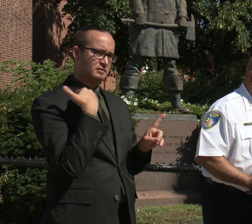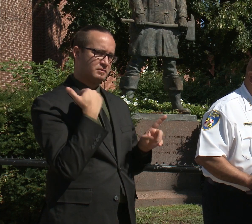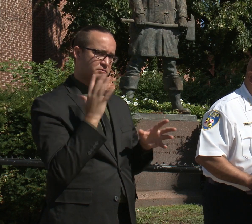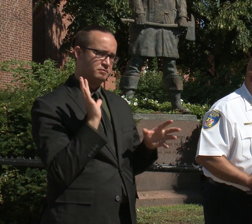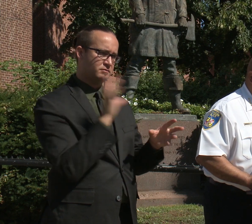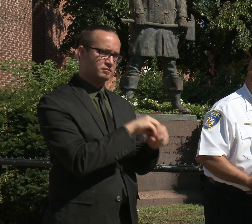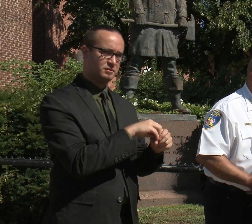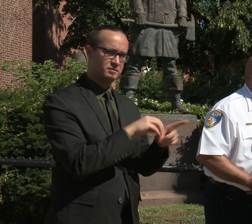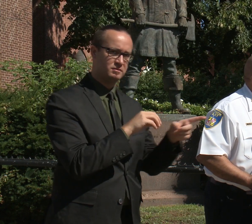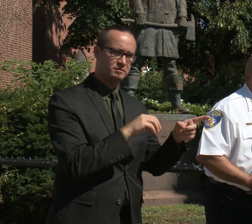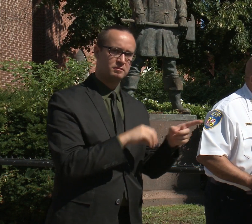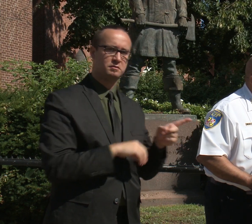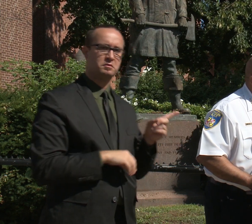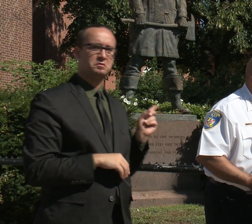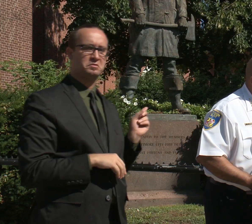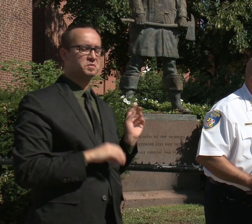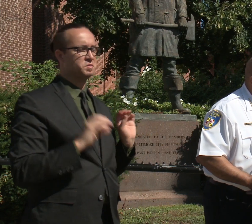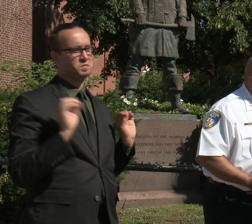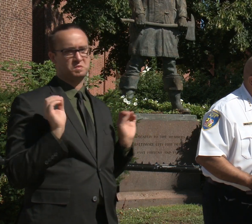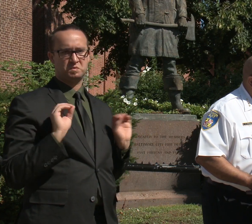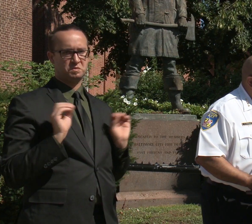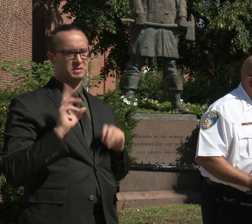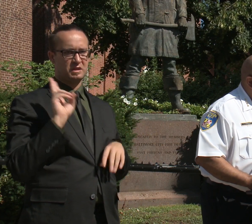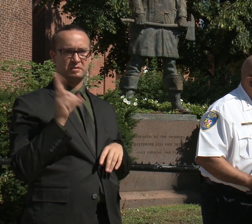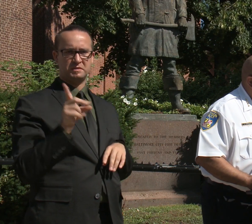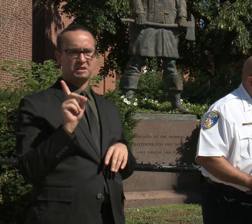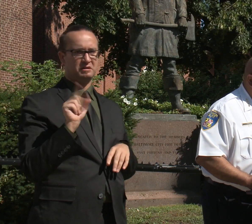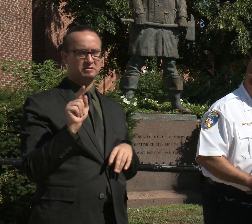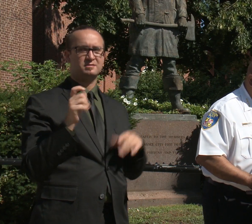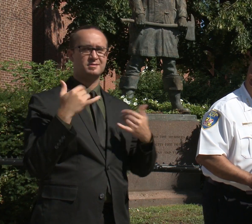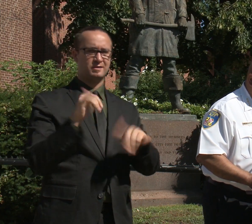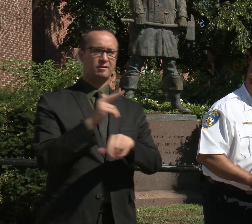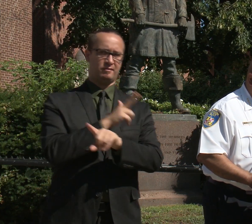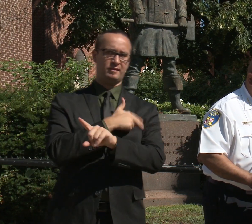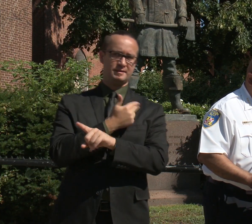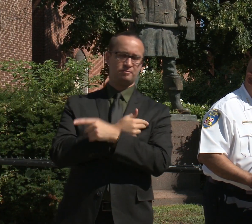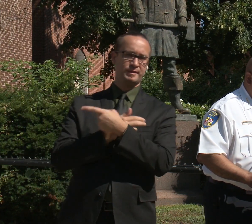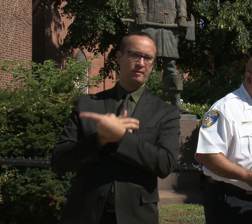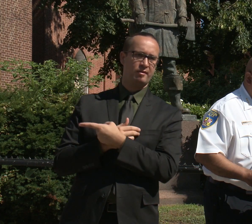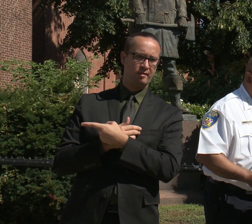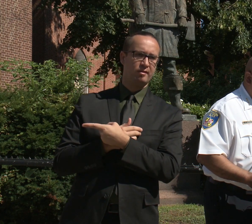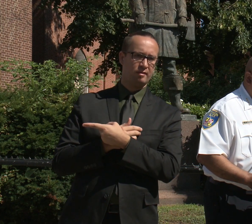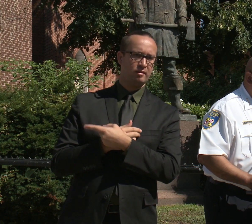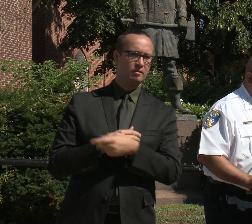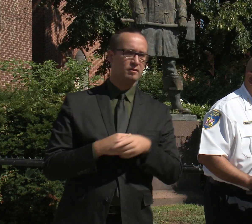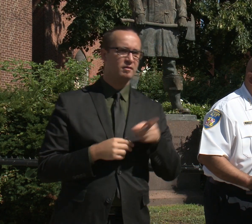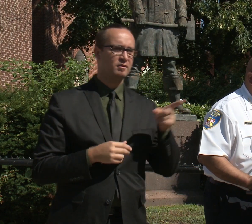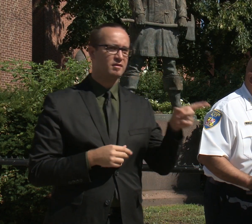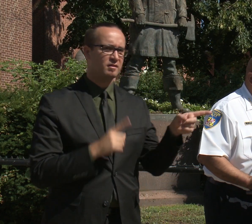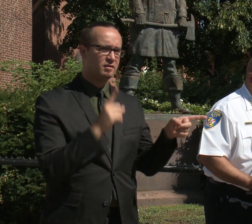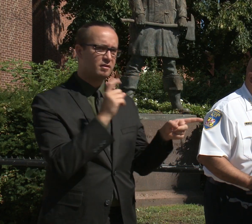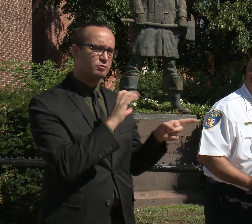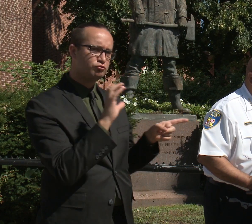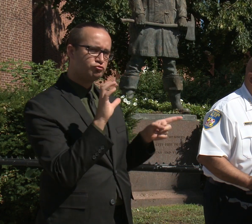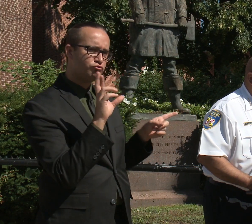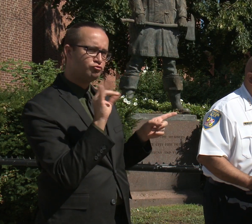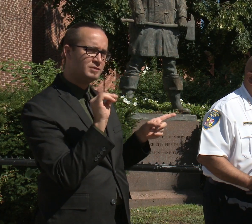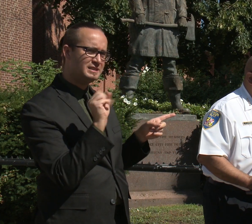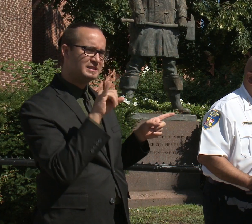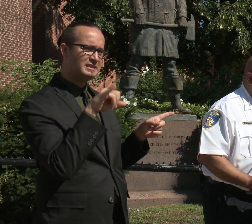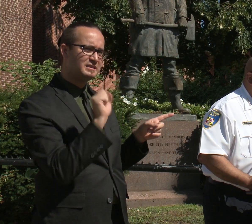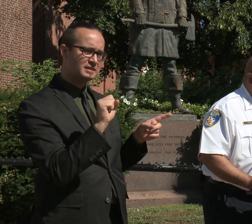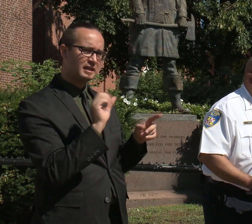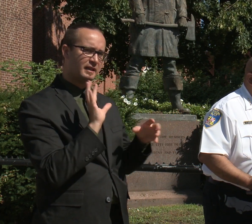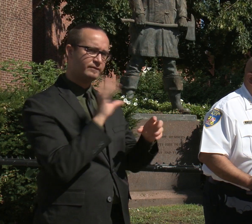He is still in critical but stable condition. Was the crisis intervention team that the city's been using called to that